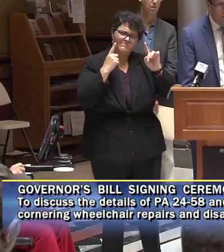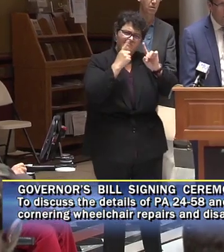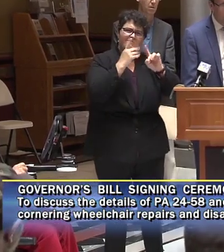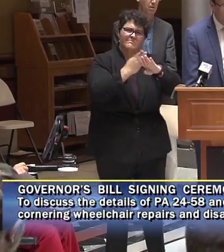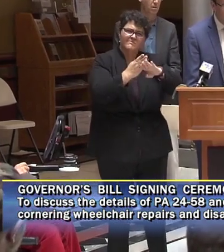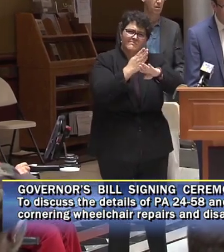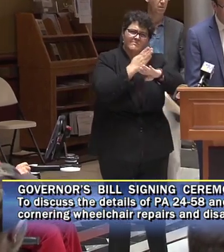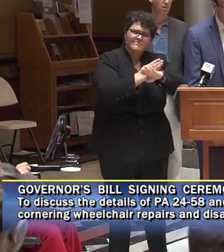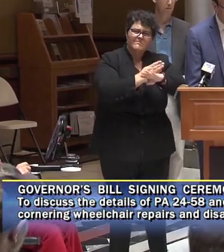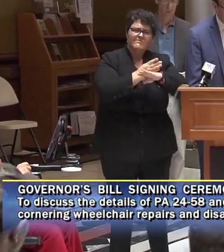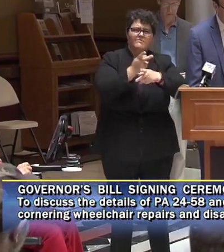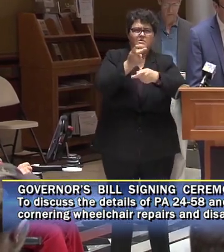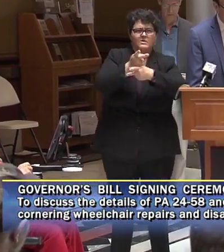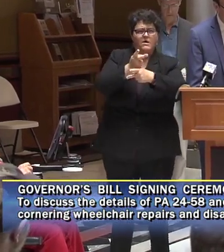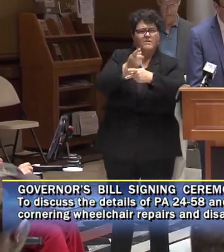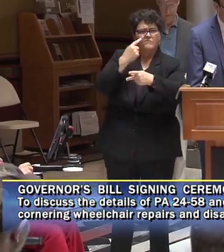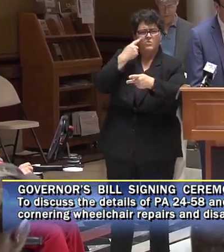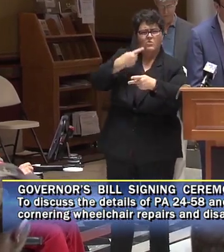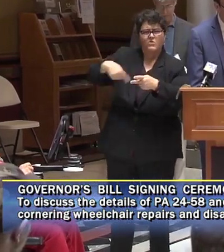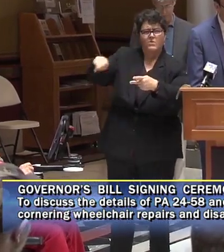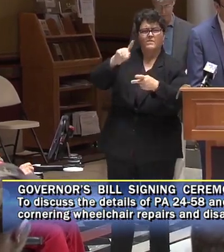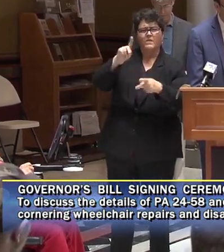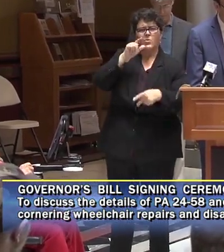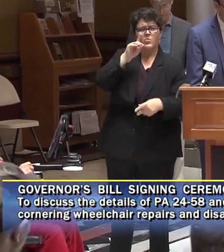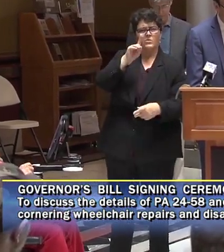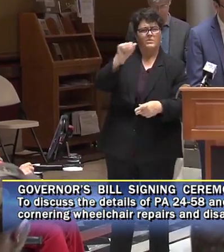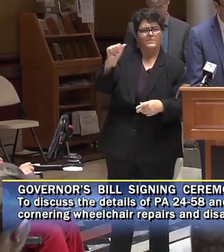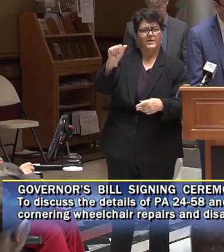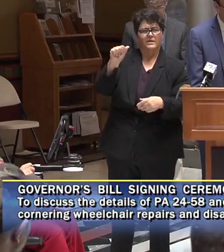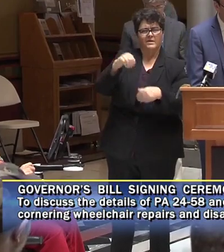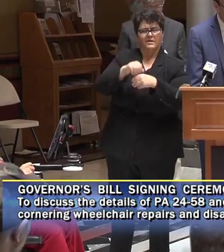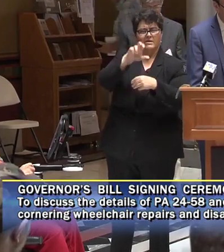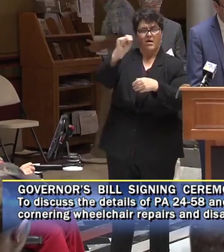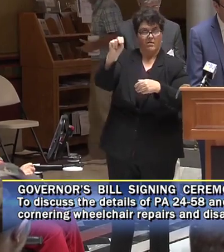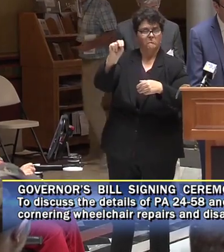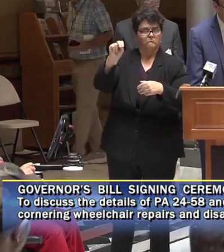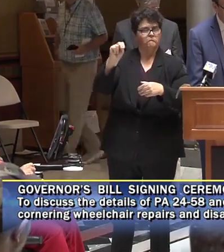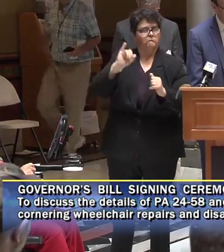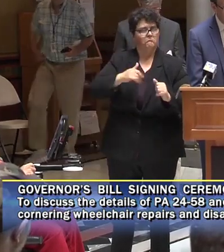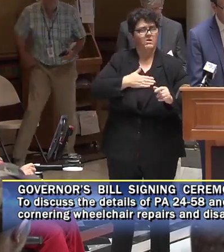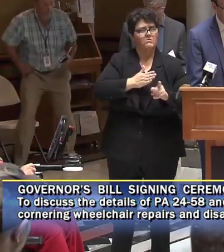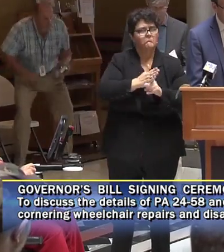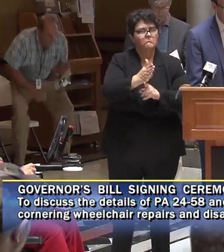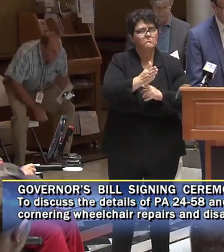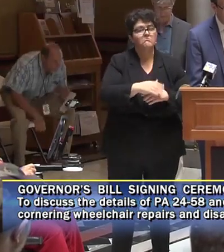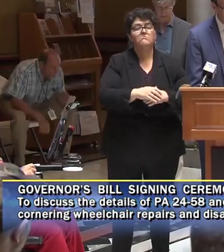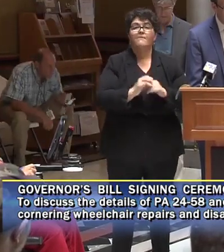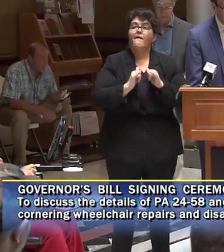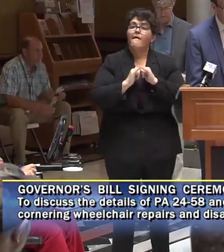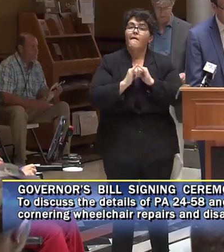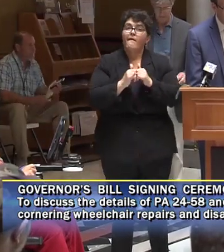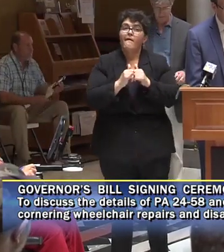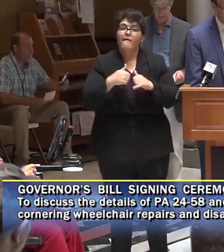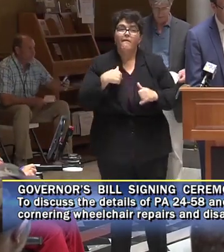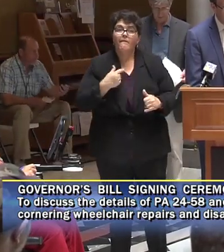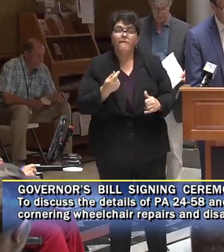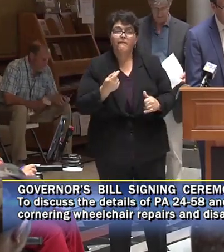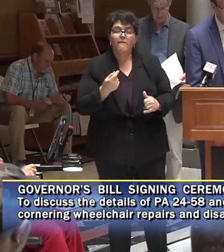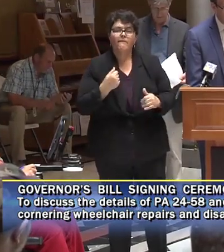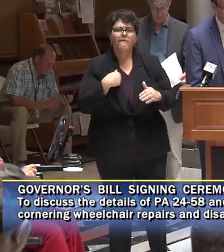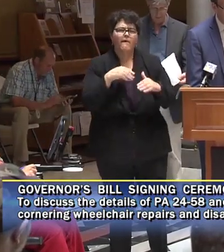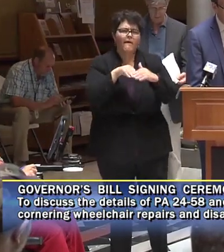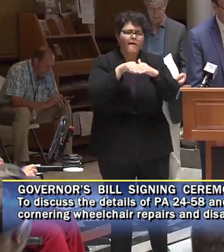with disabilities across the state of Connecticut, specifically by addressing the lack of accessible